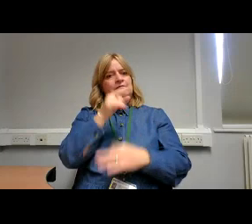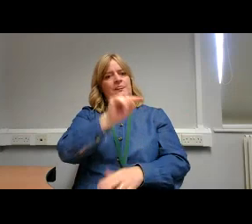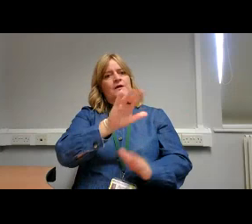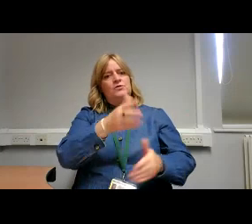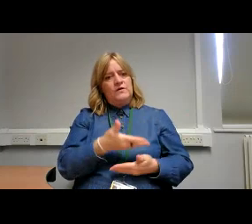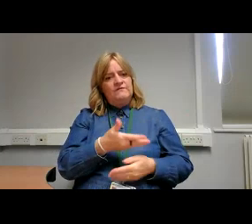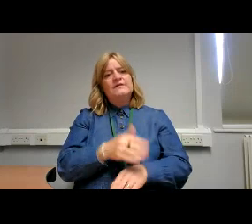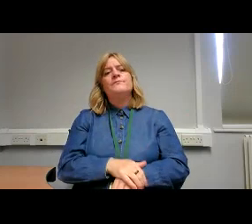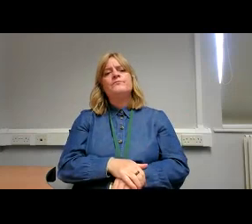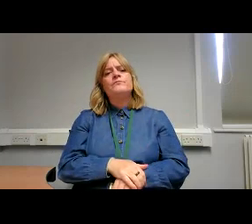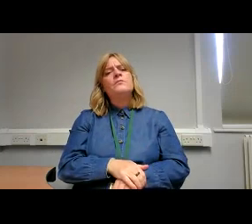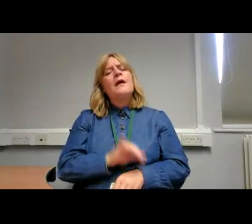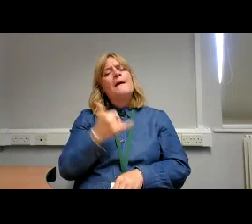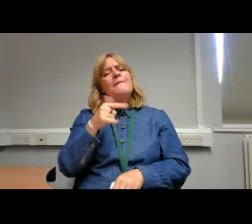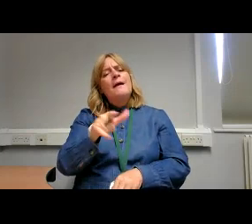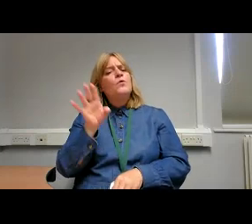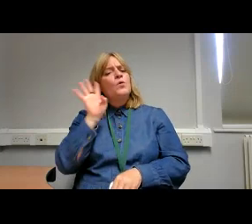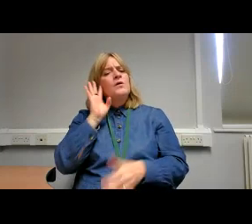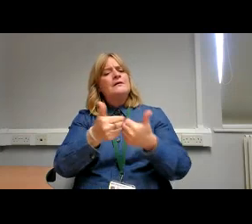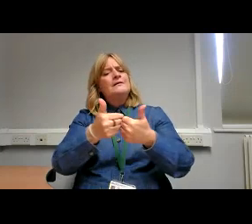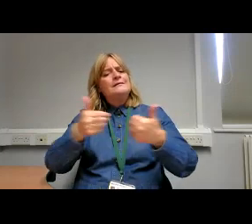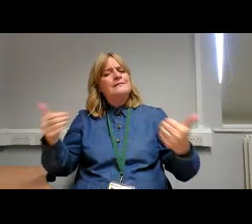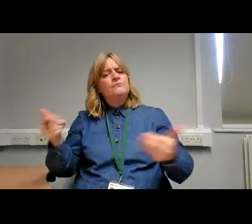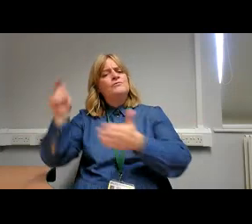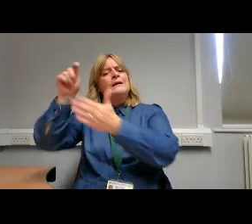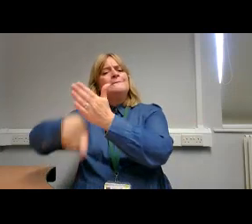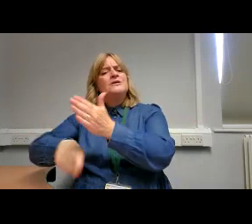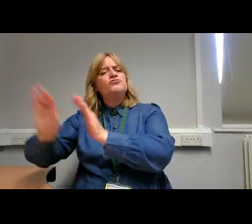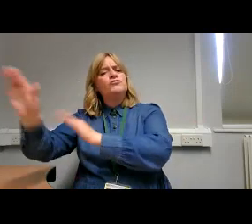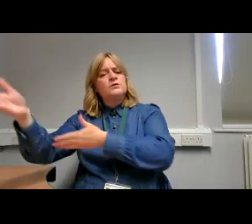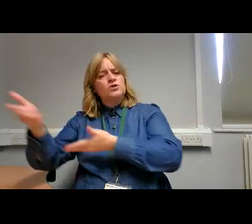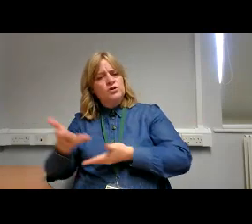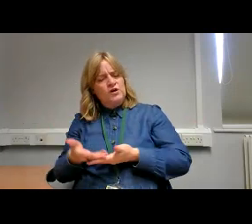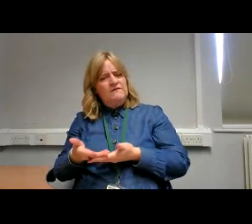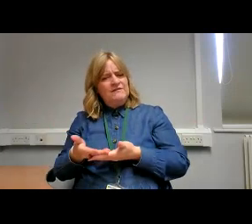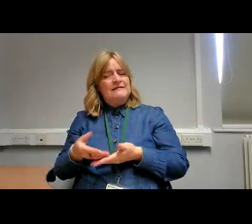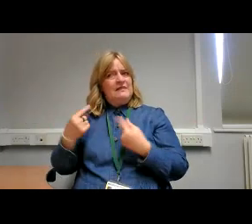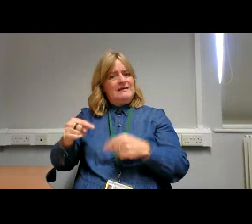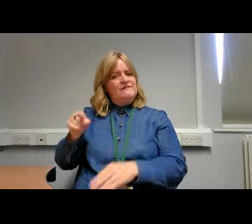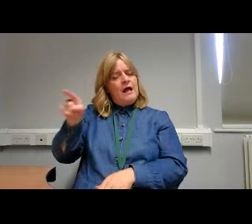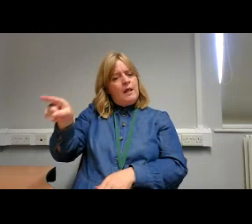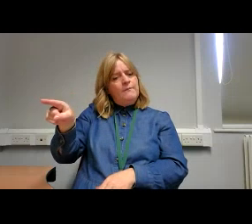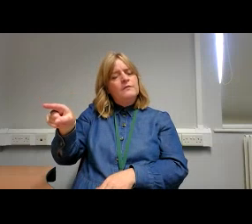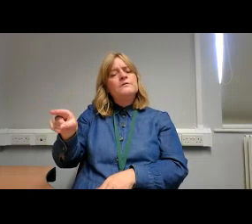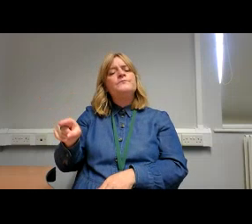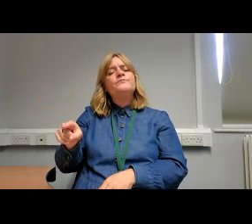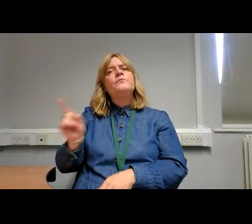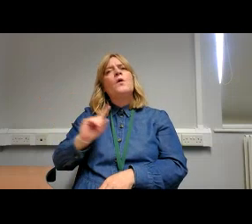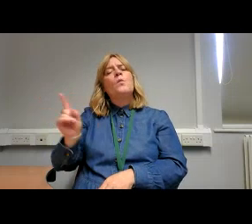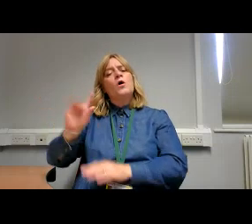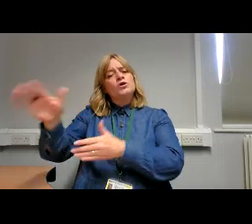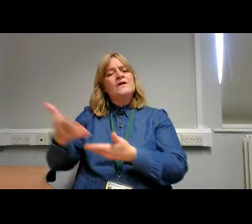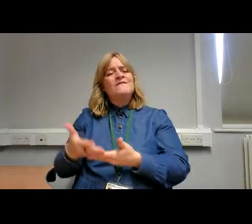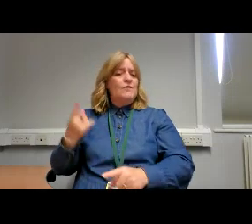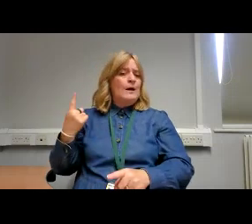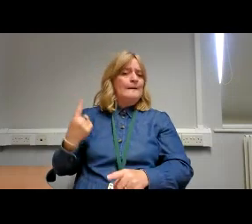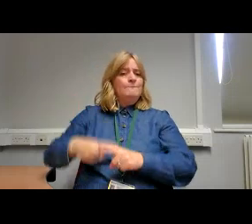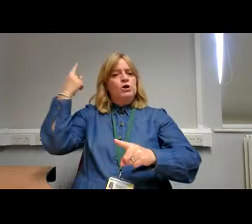also heard of a separate local authority commission service, which is available, and that service is for emergency